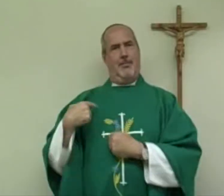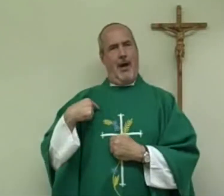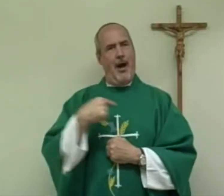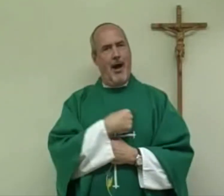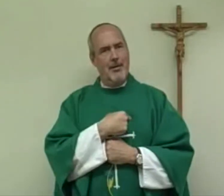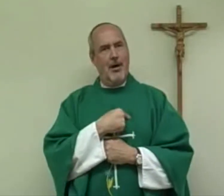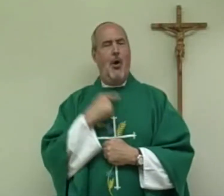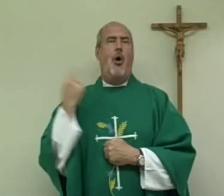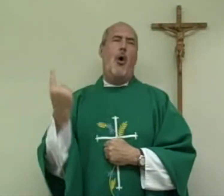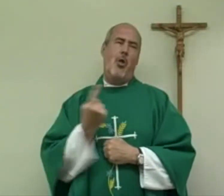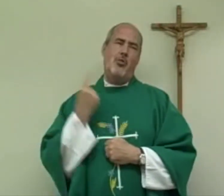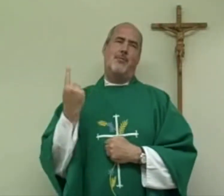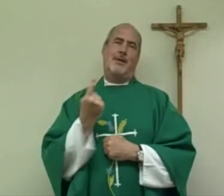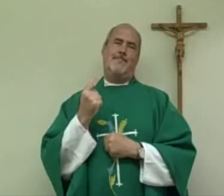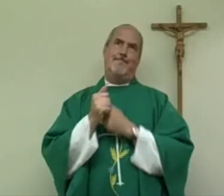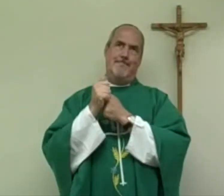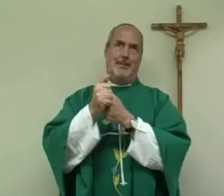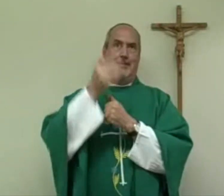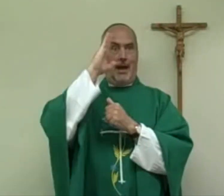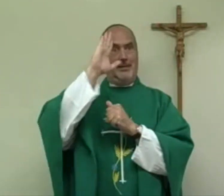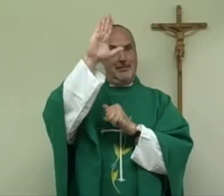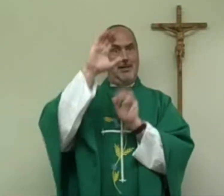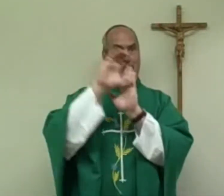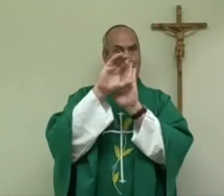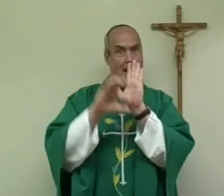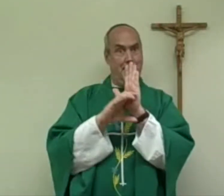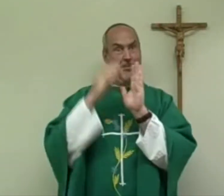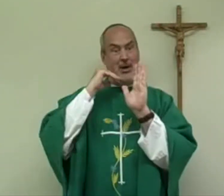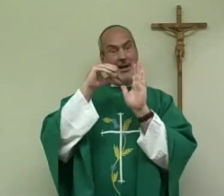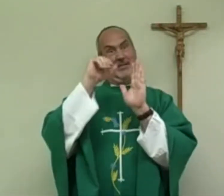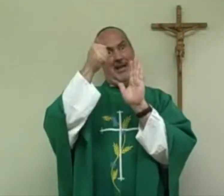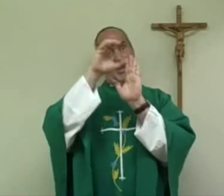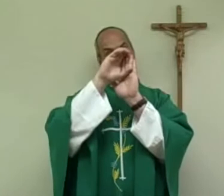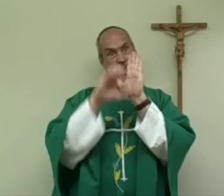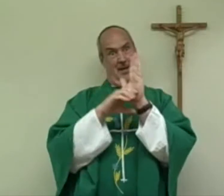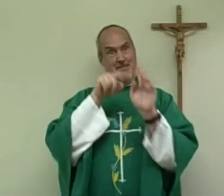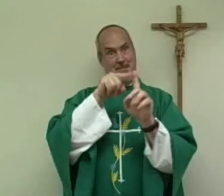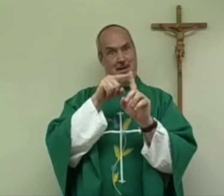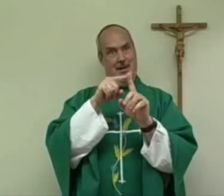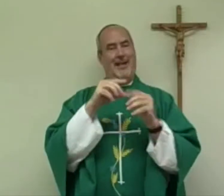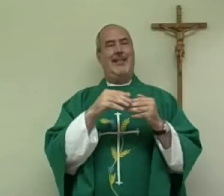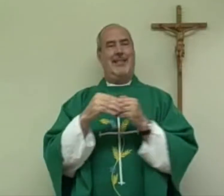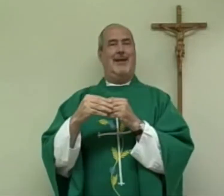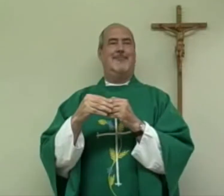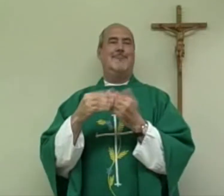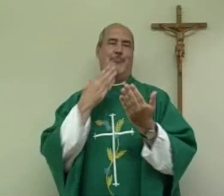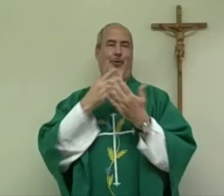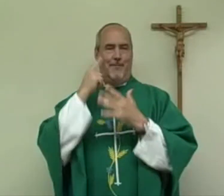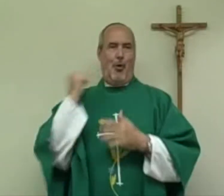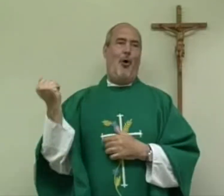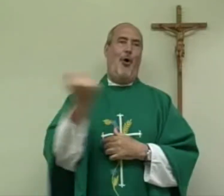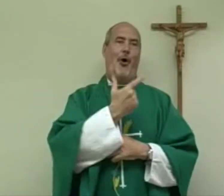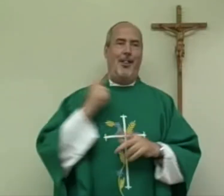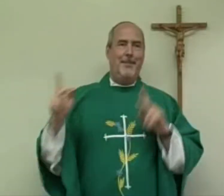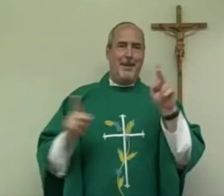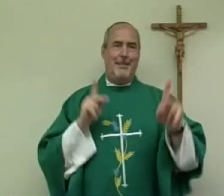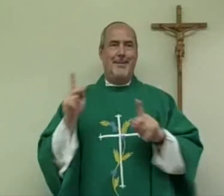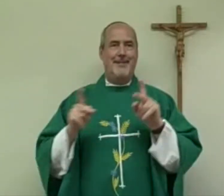the worse. So we need to pray for God to help us always follow His Ten Commandments that lead us and